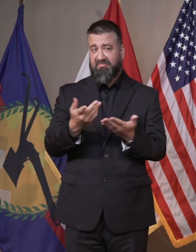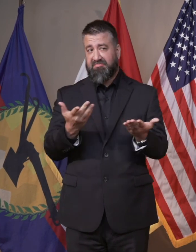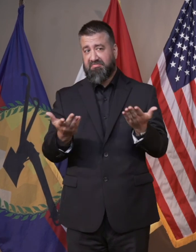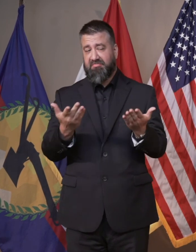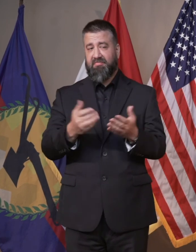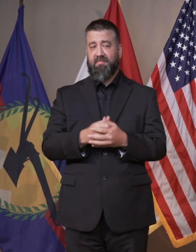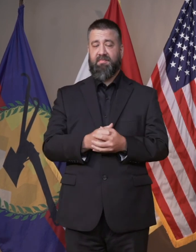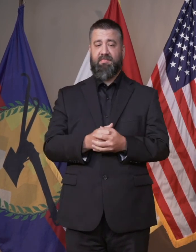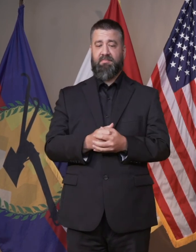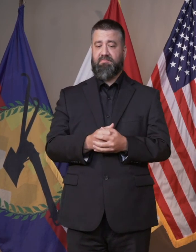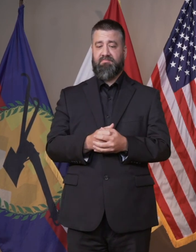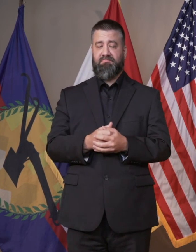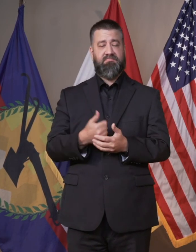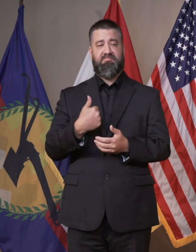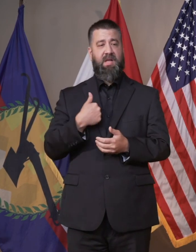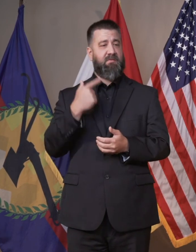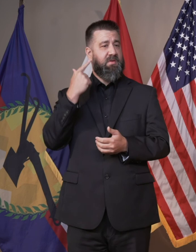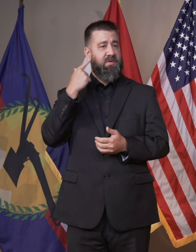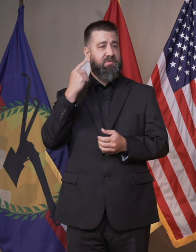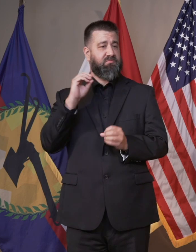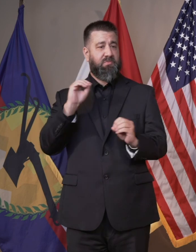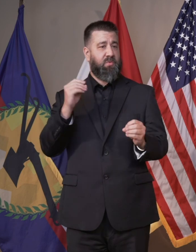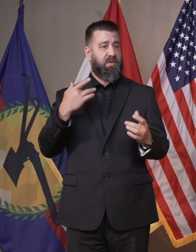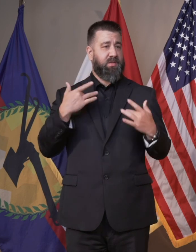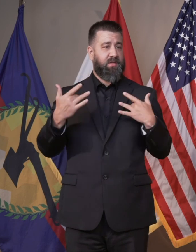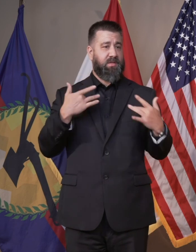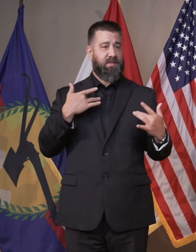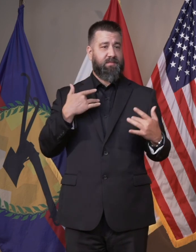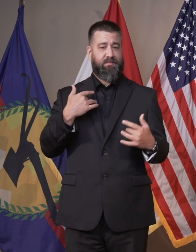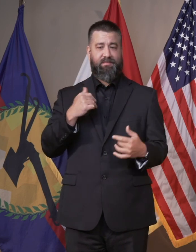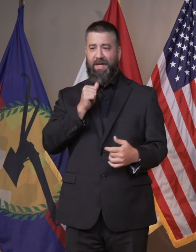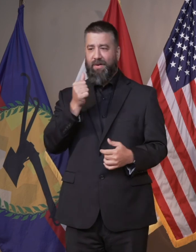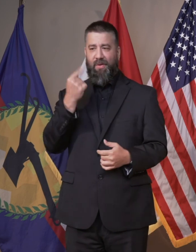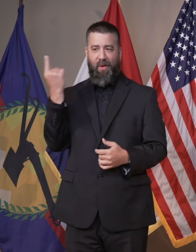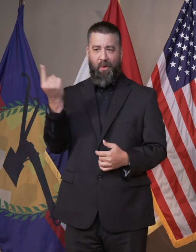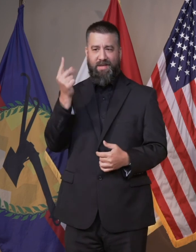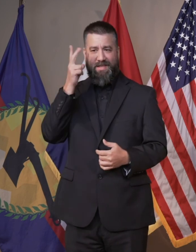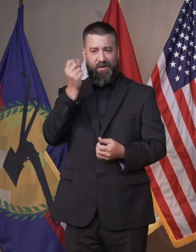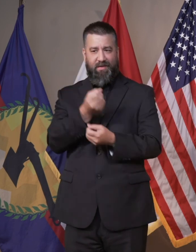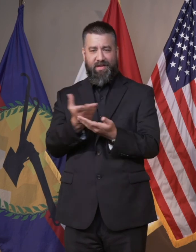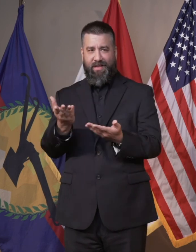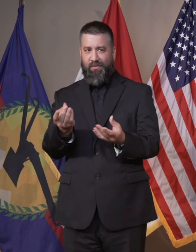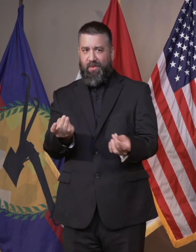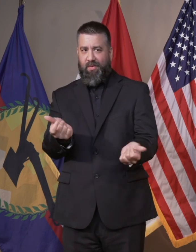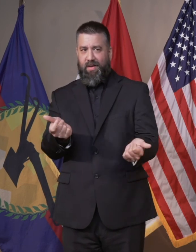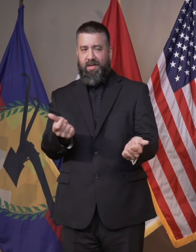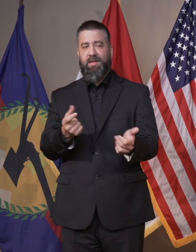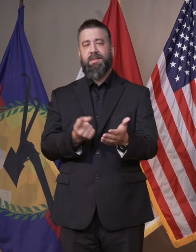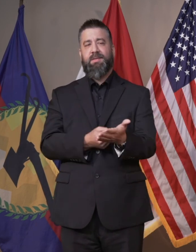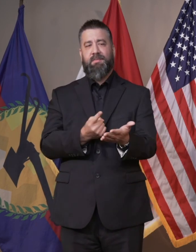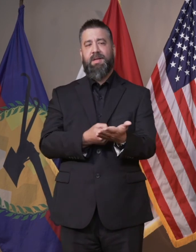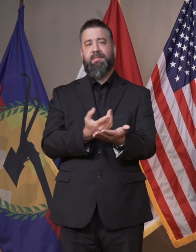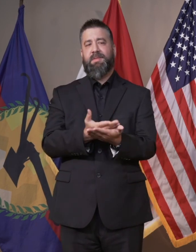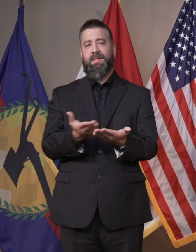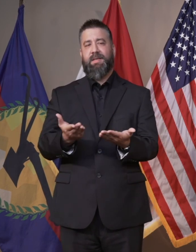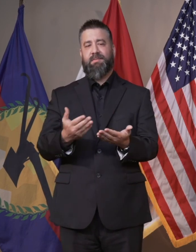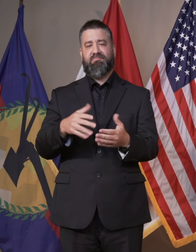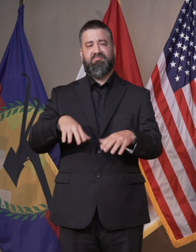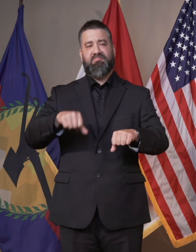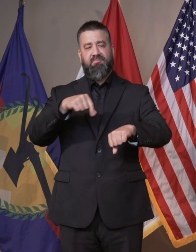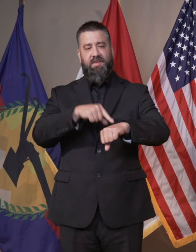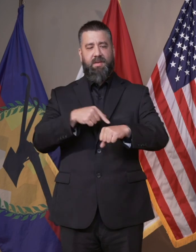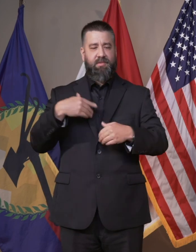any concerns. I don't always hear of them at the time. Some of these things take time to develop. We wish